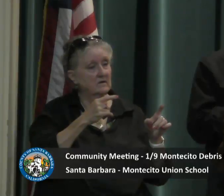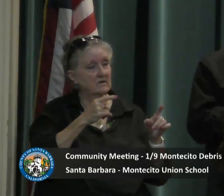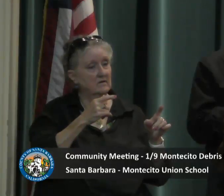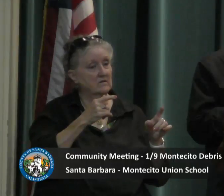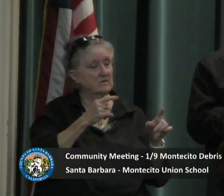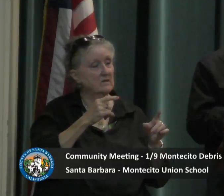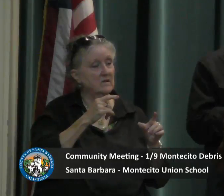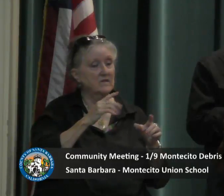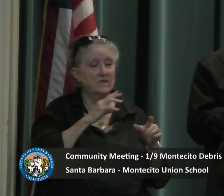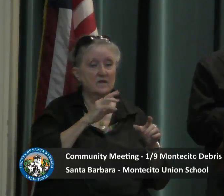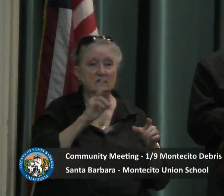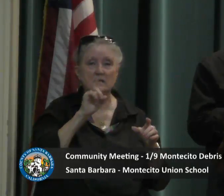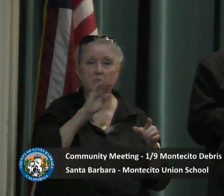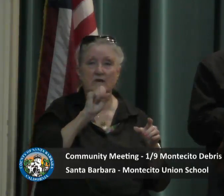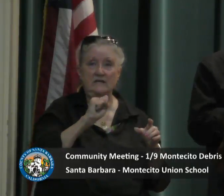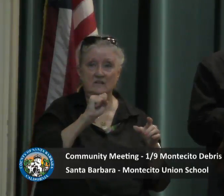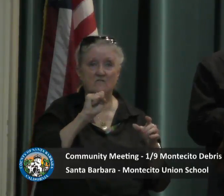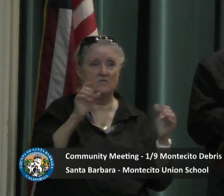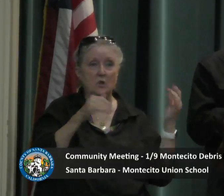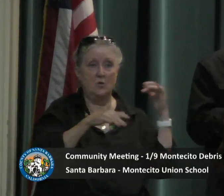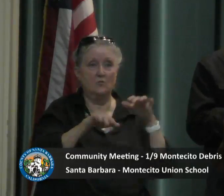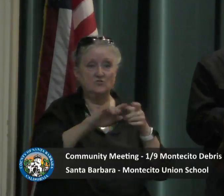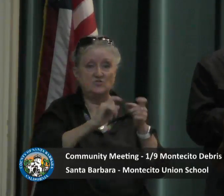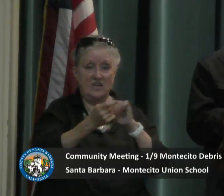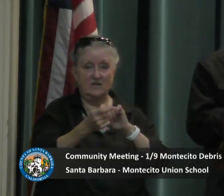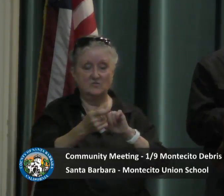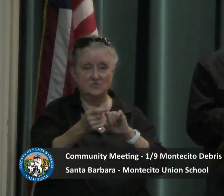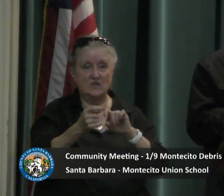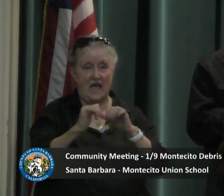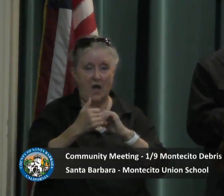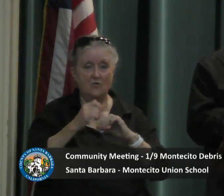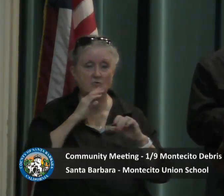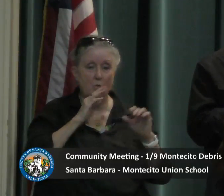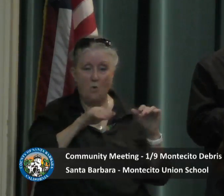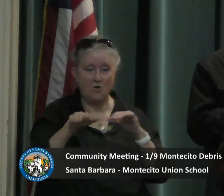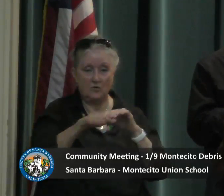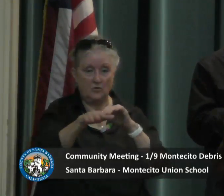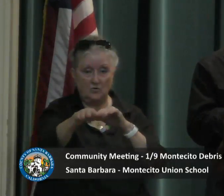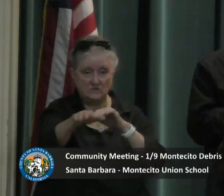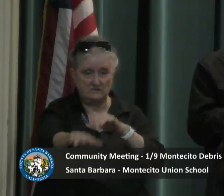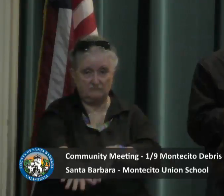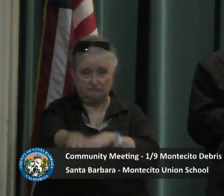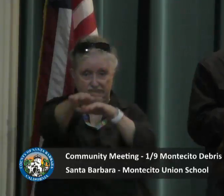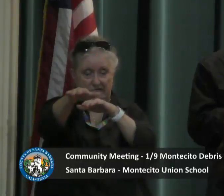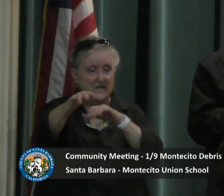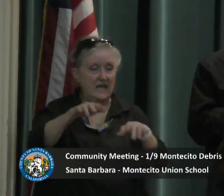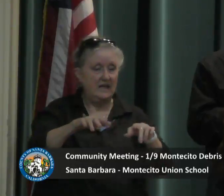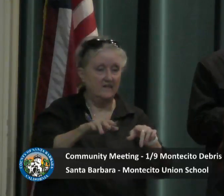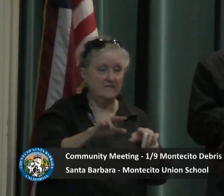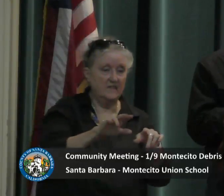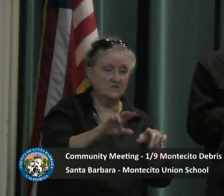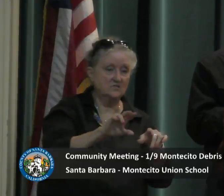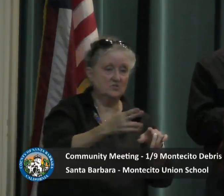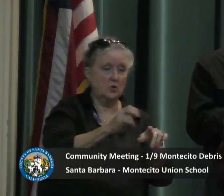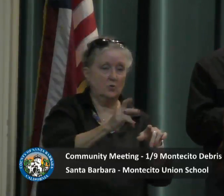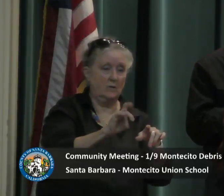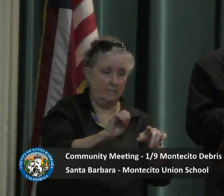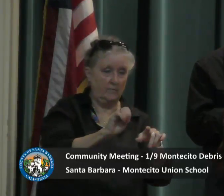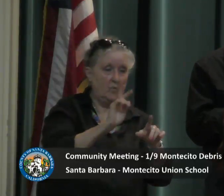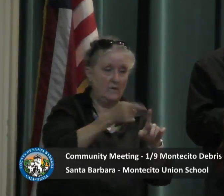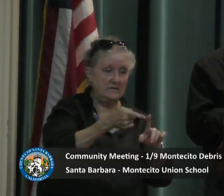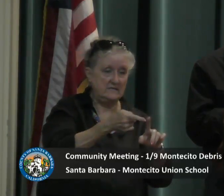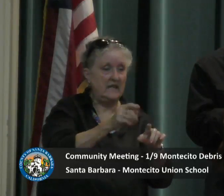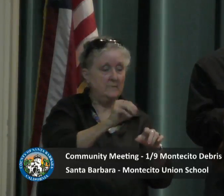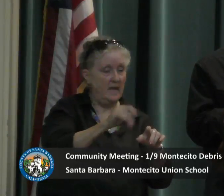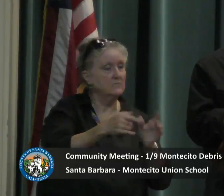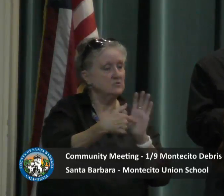the debris flows changed the course of our waterways. They filled them in, and there's choke points. And the map is reflective